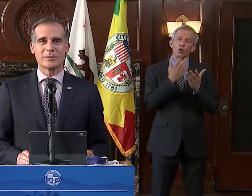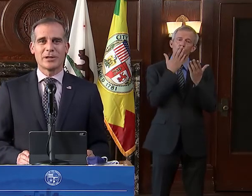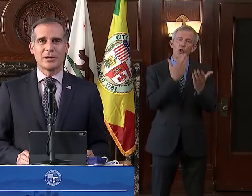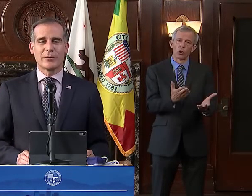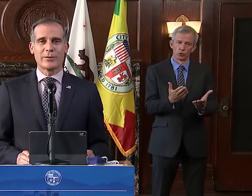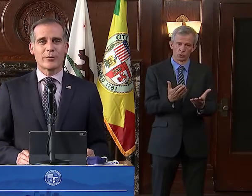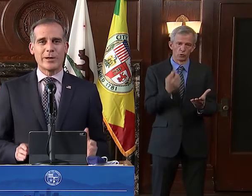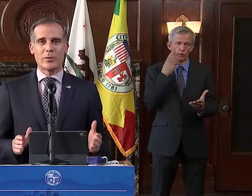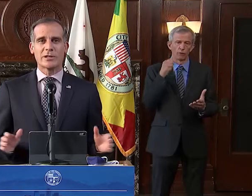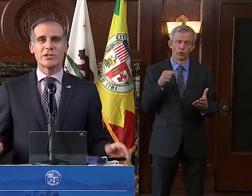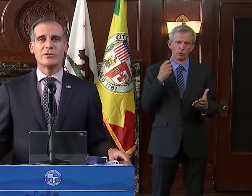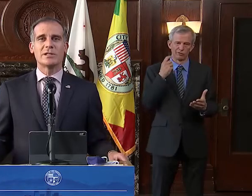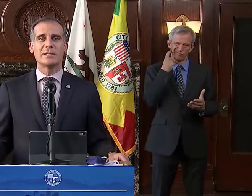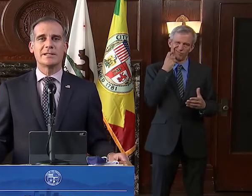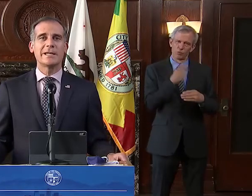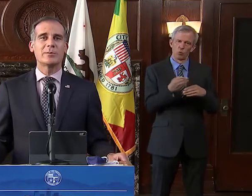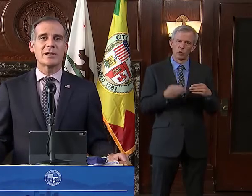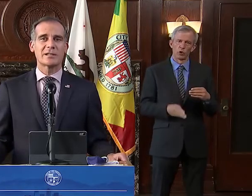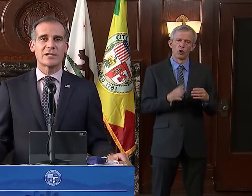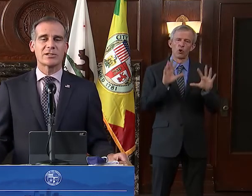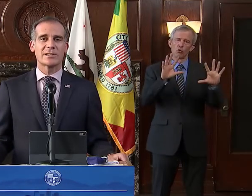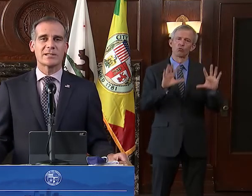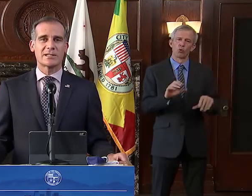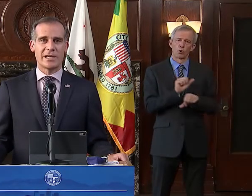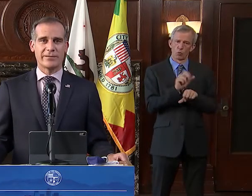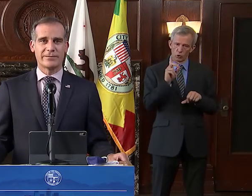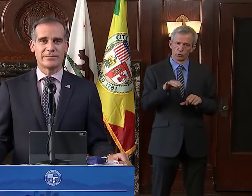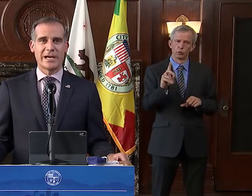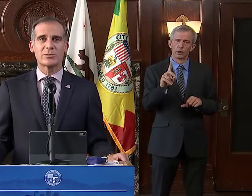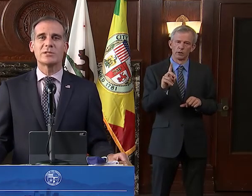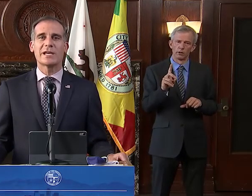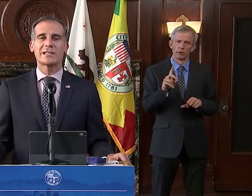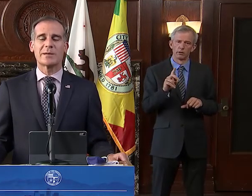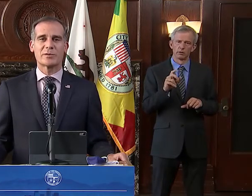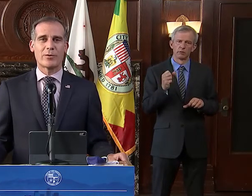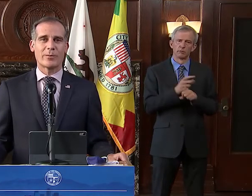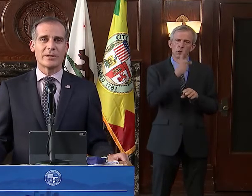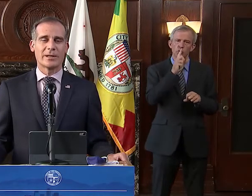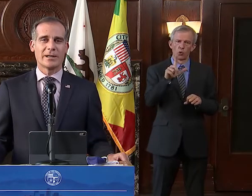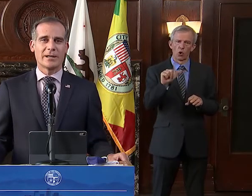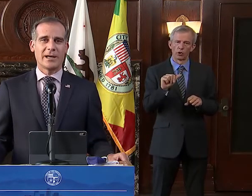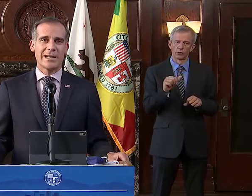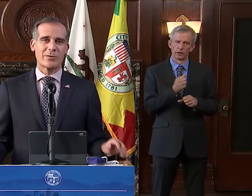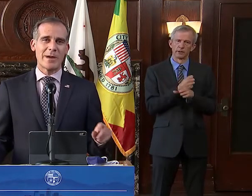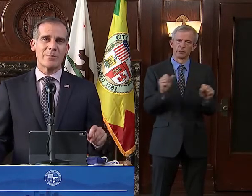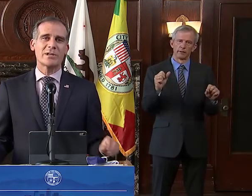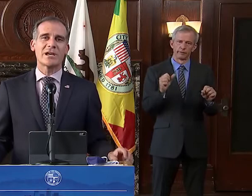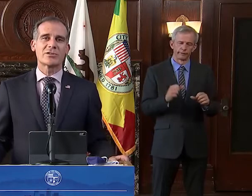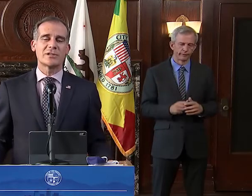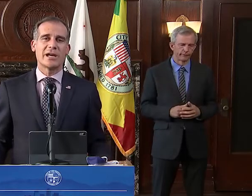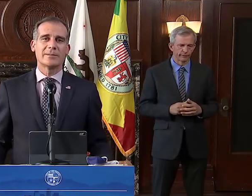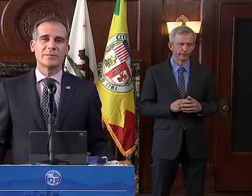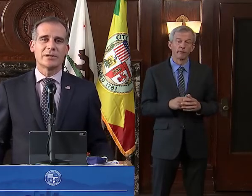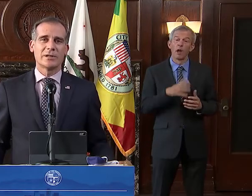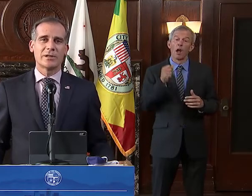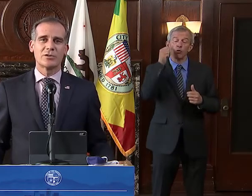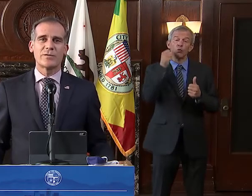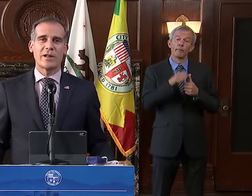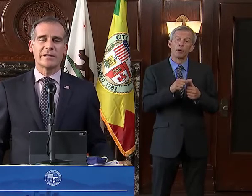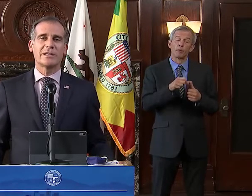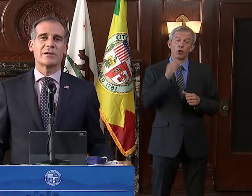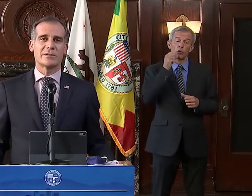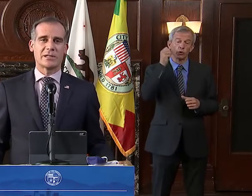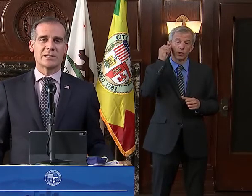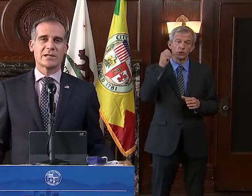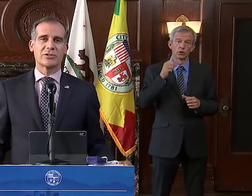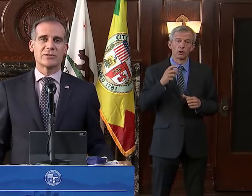weekend for the great work that you did to keep Los Angeles safe as we take steps forward, and to remember yesterday those